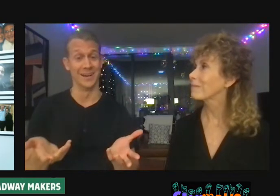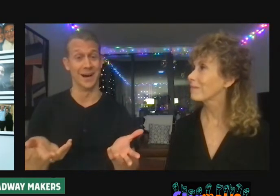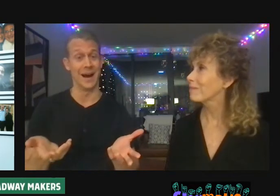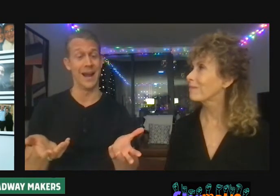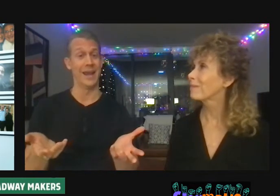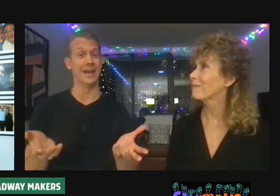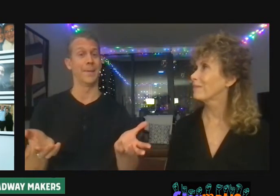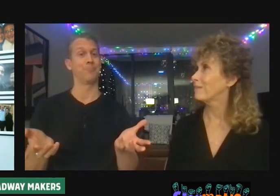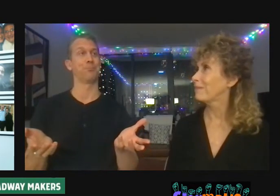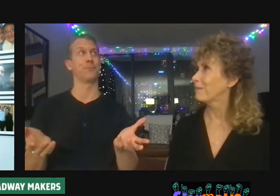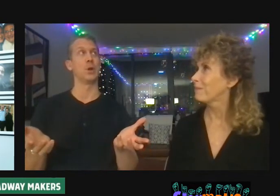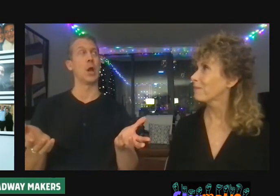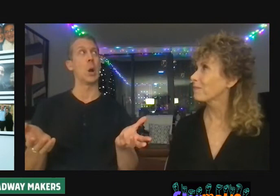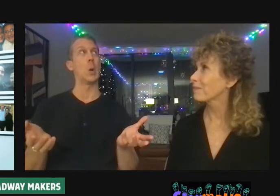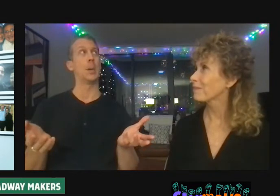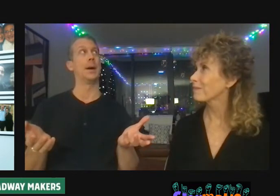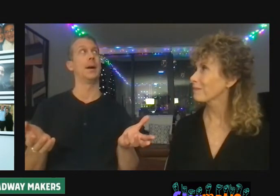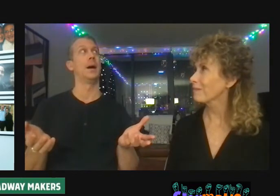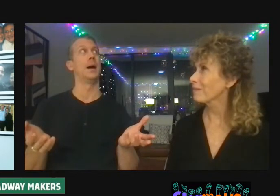granted.